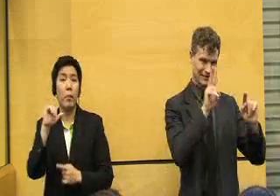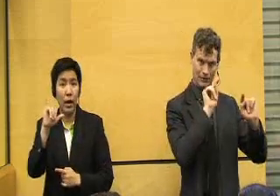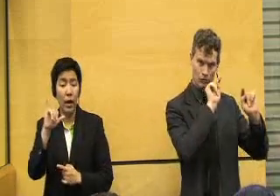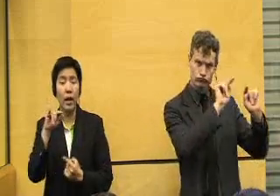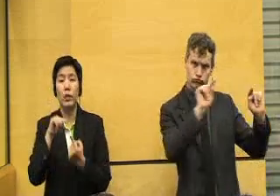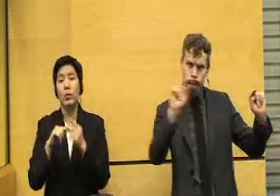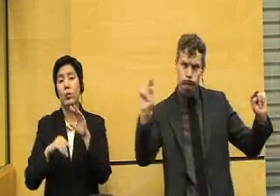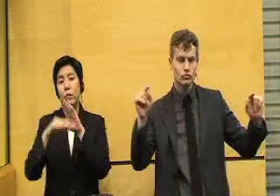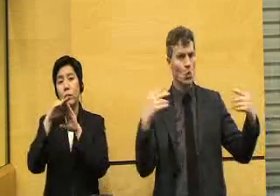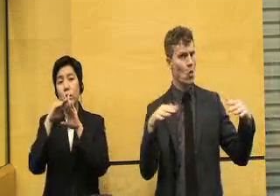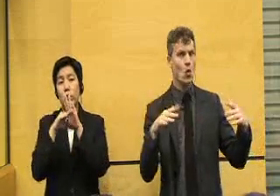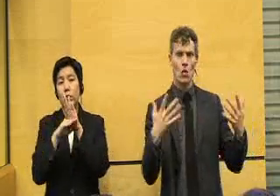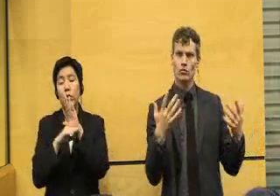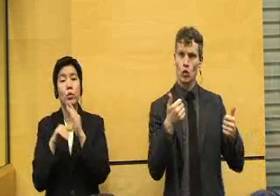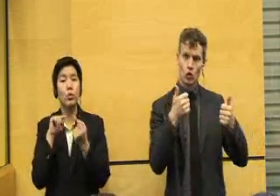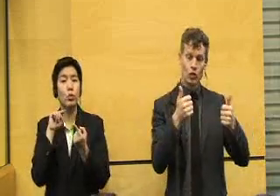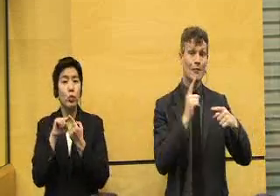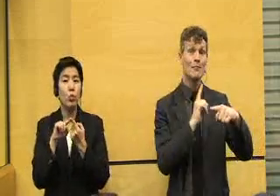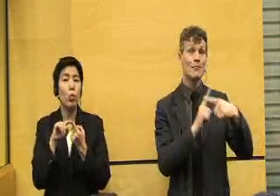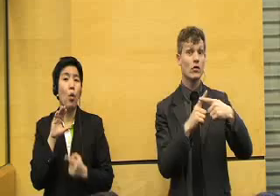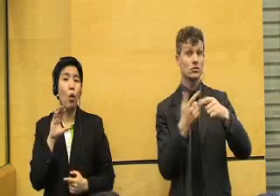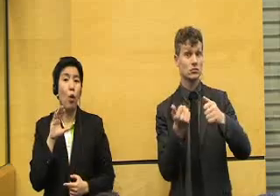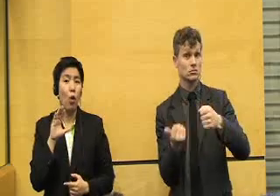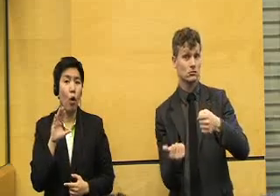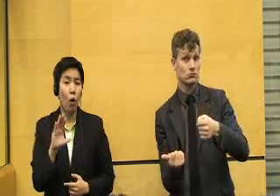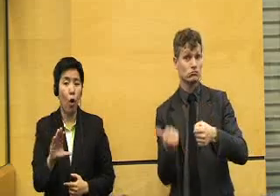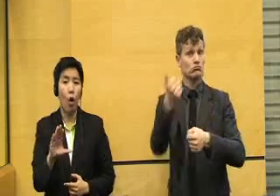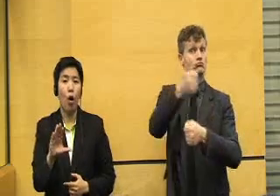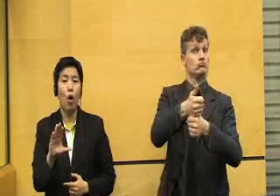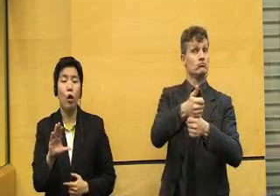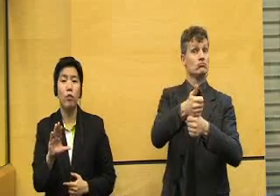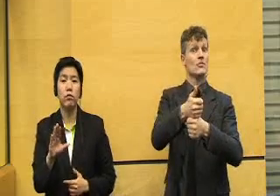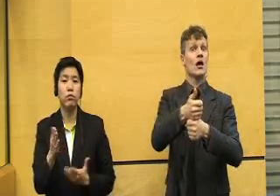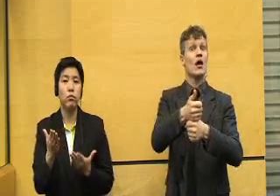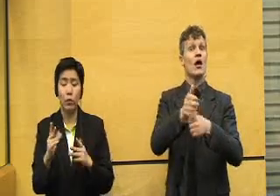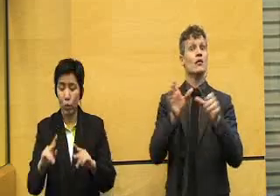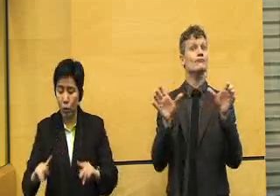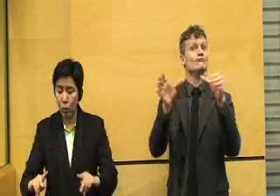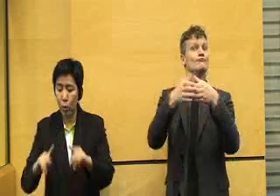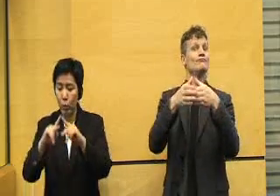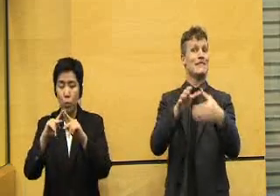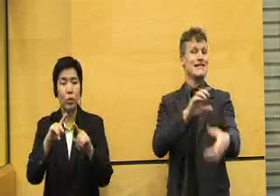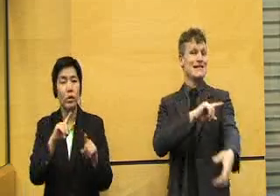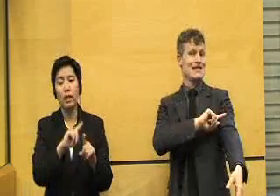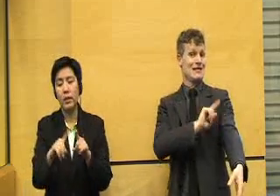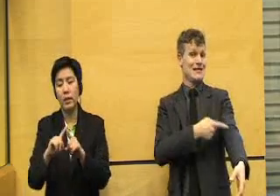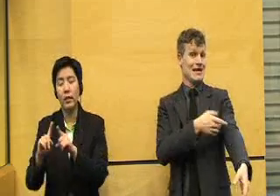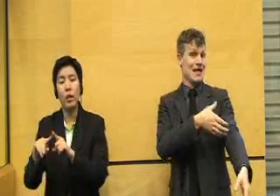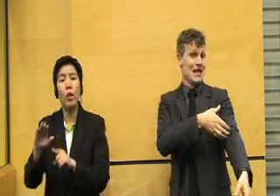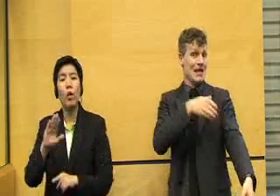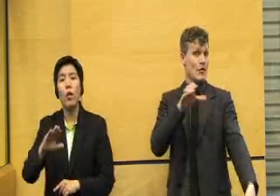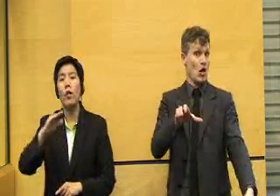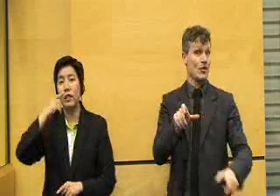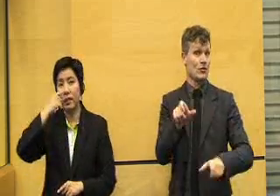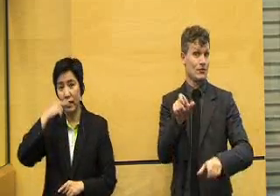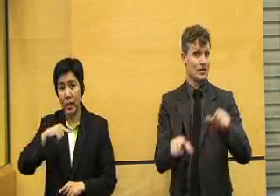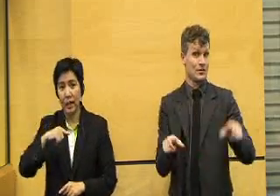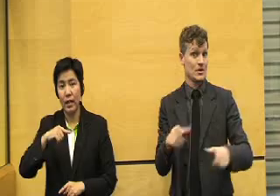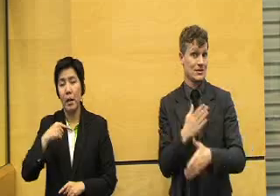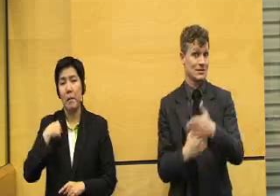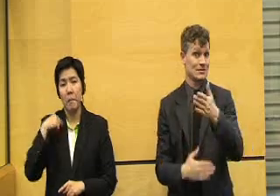and establishment of a department for empowerment of persons with disability. I think they are splendid